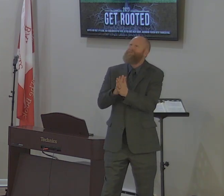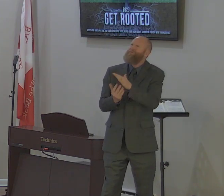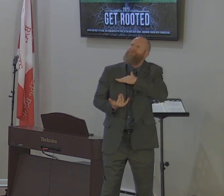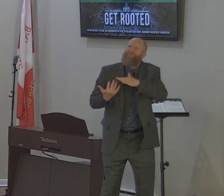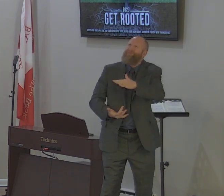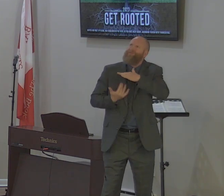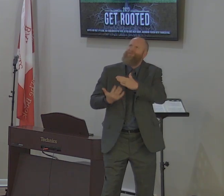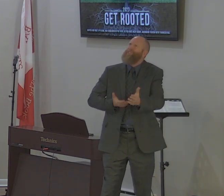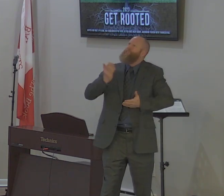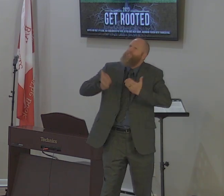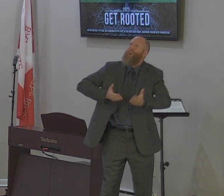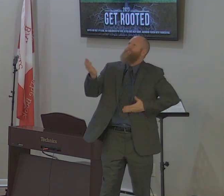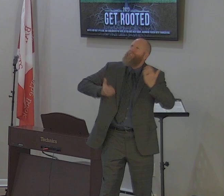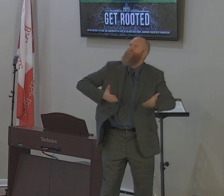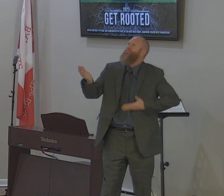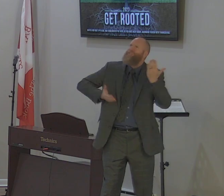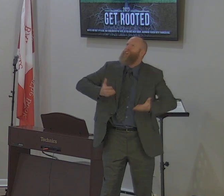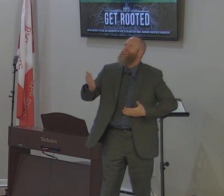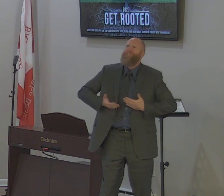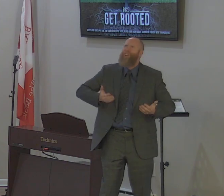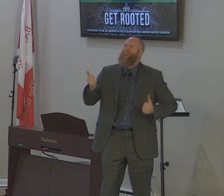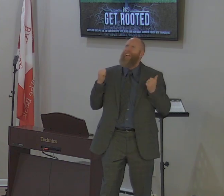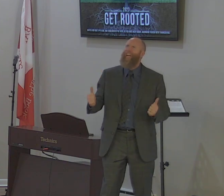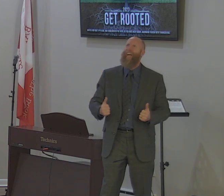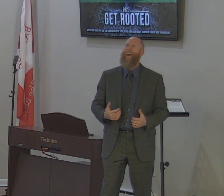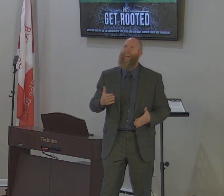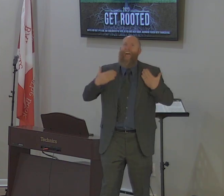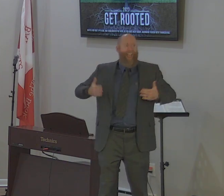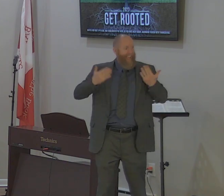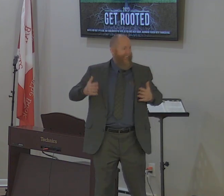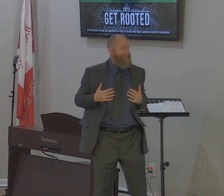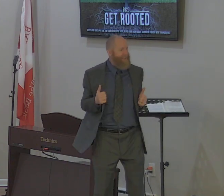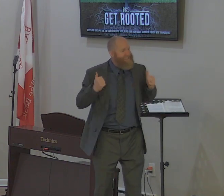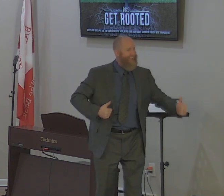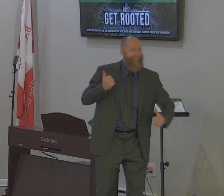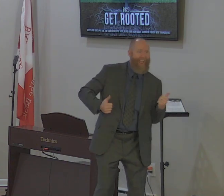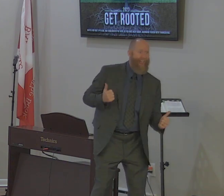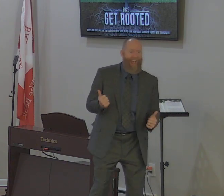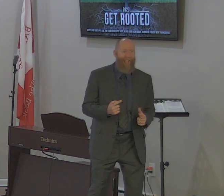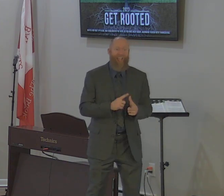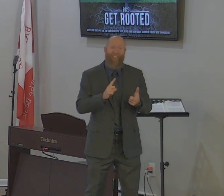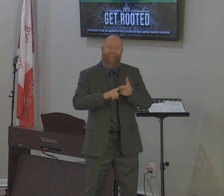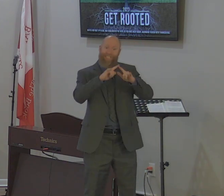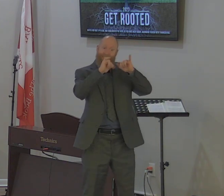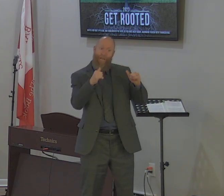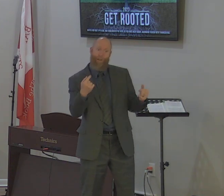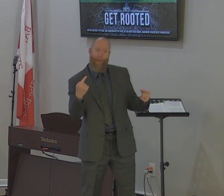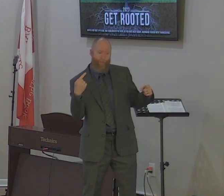God. And a lot of times when that happens, something else happens at the same time.